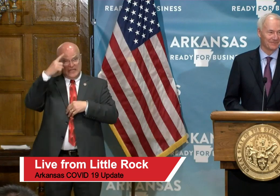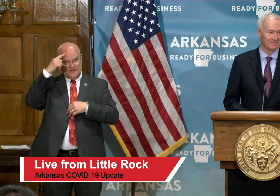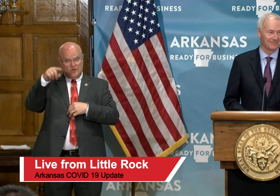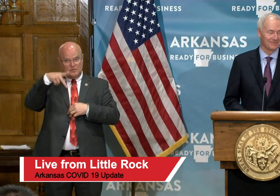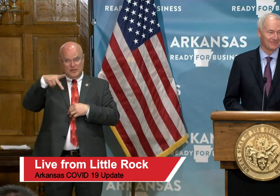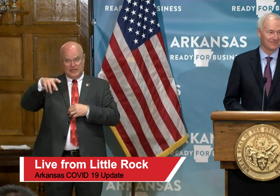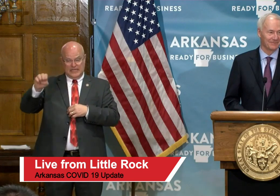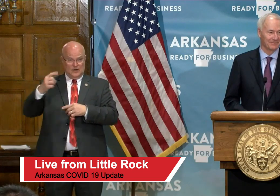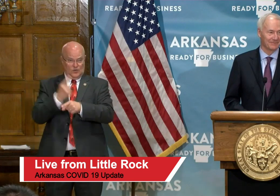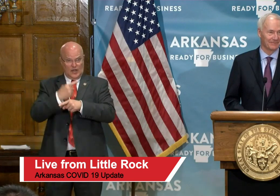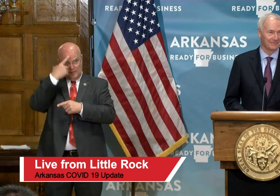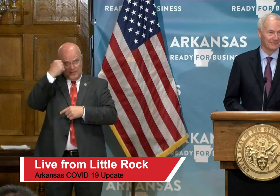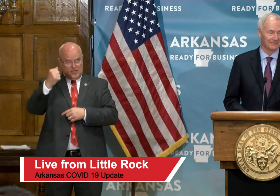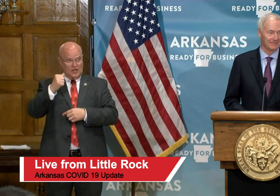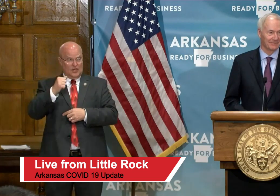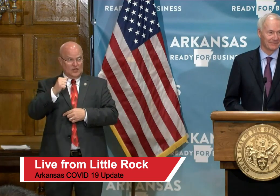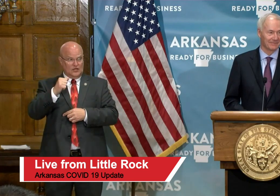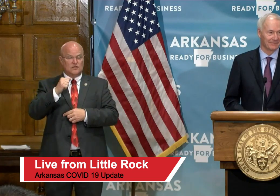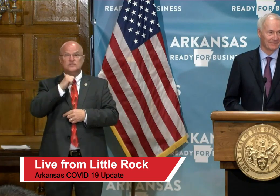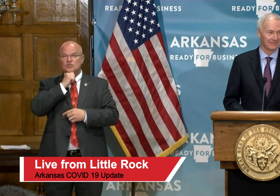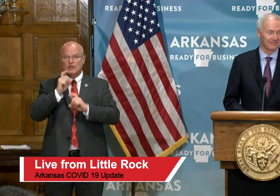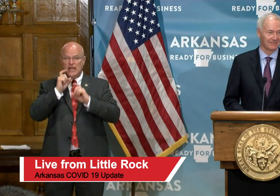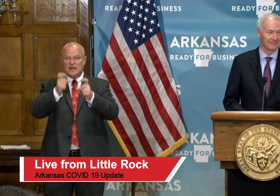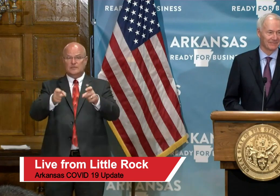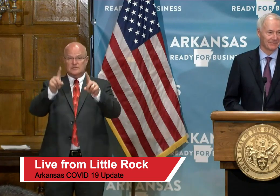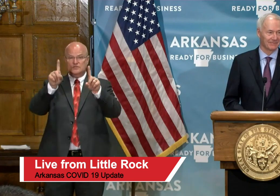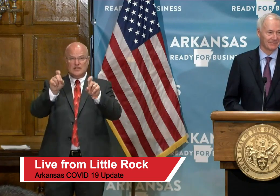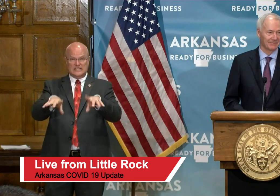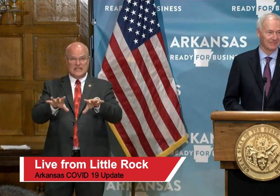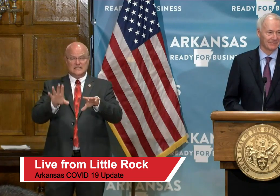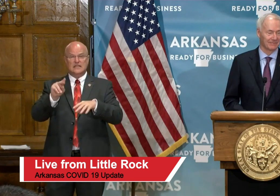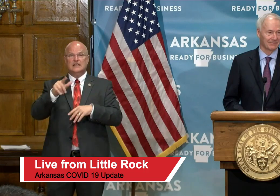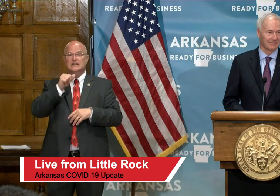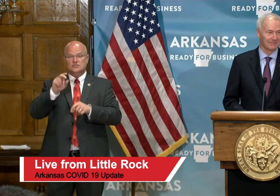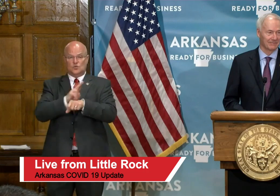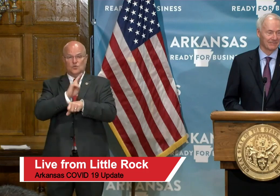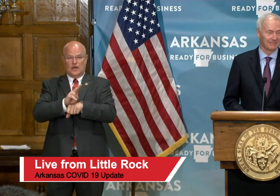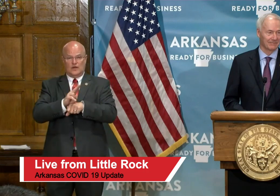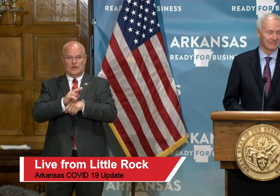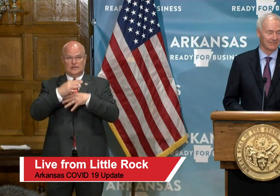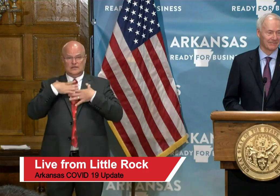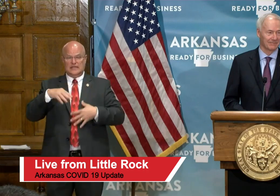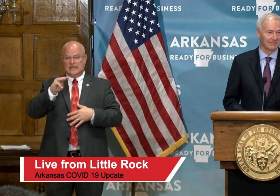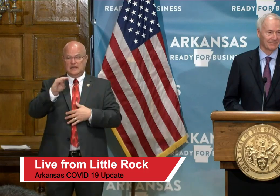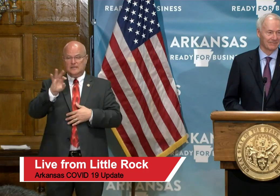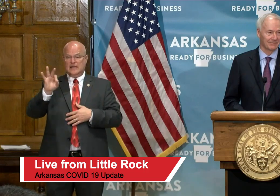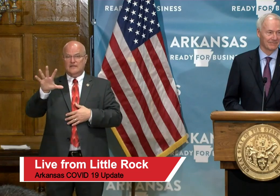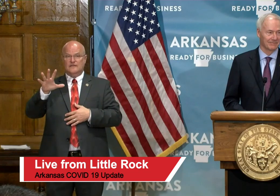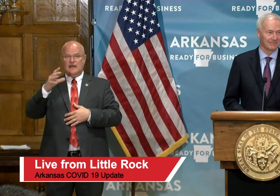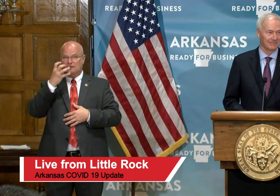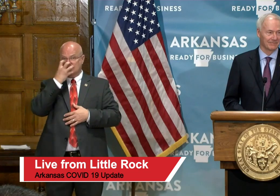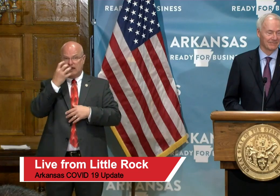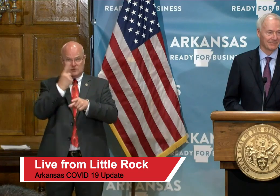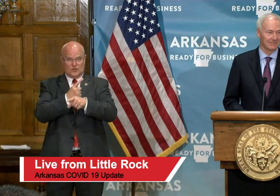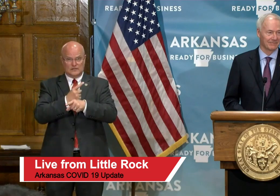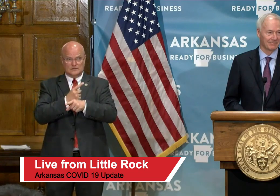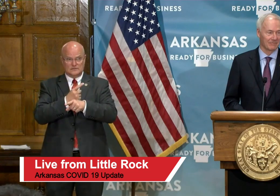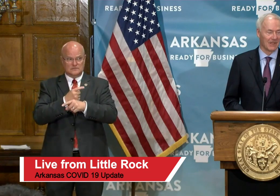for PPE, right? Because you do not administer a test unless you're wearing an N95 mask and you are